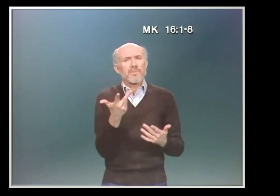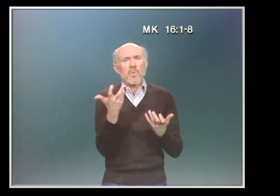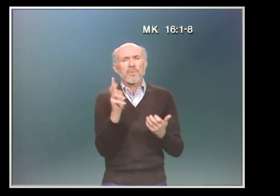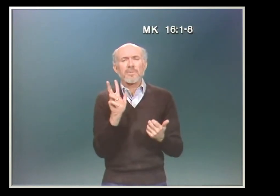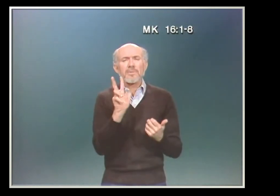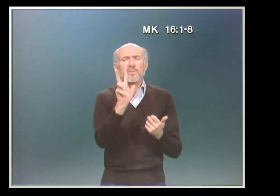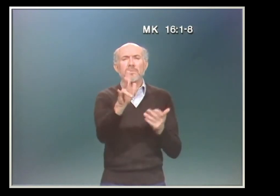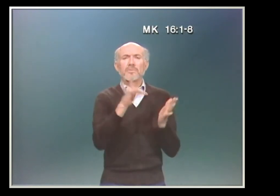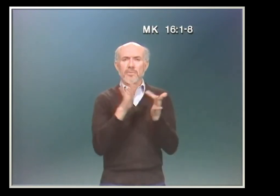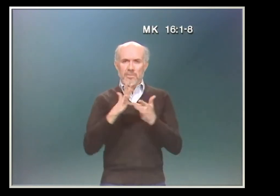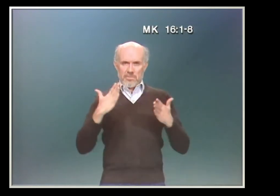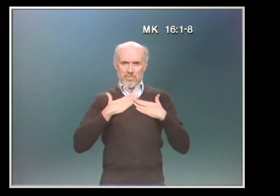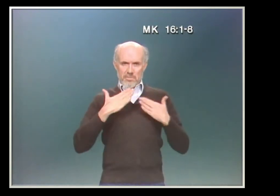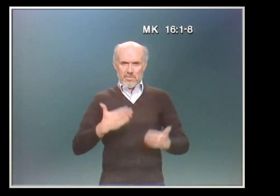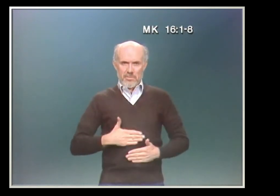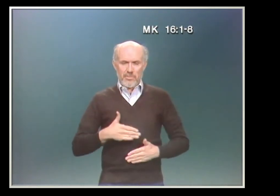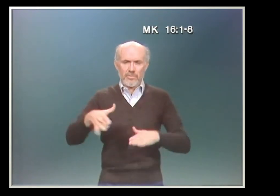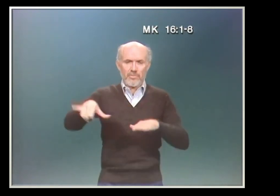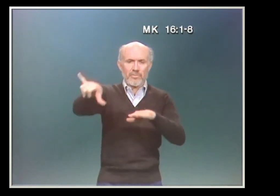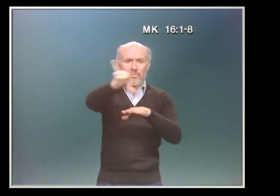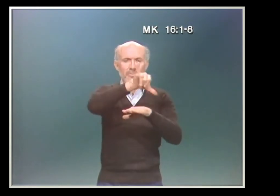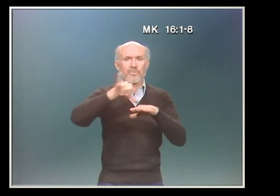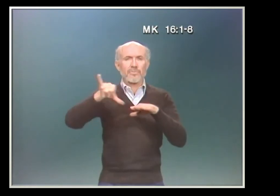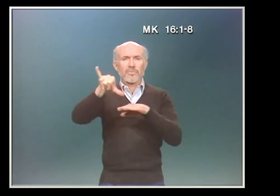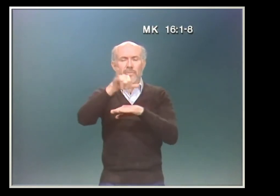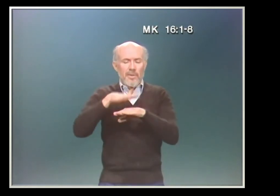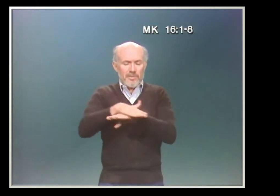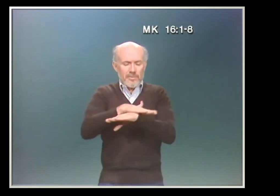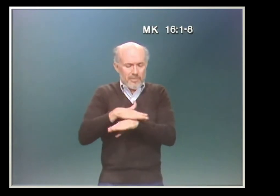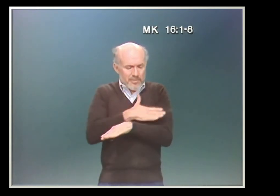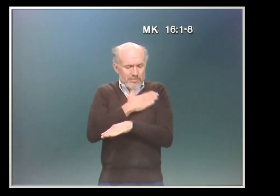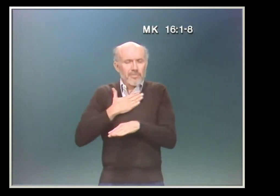spices in order to prepare Jesus' body